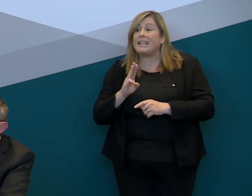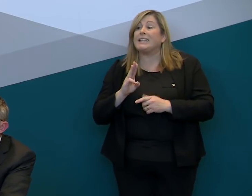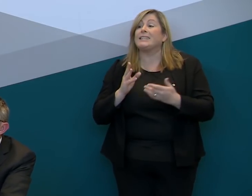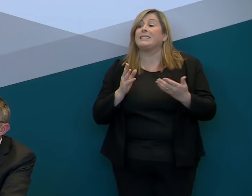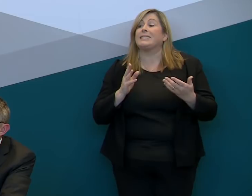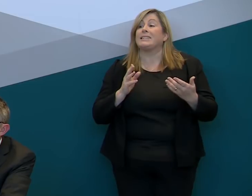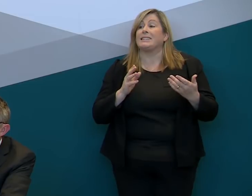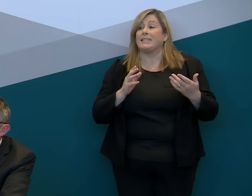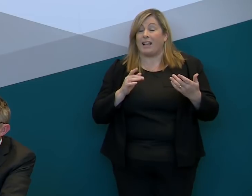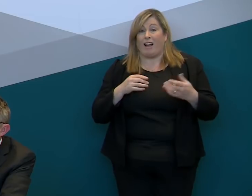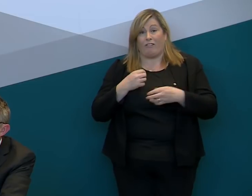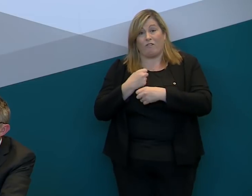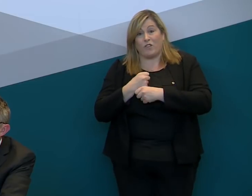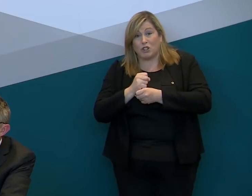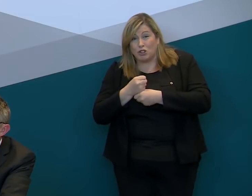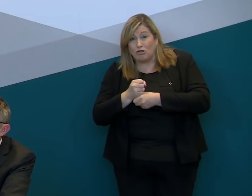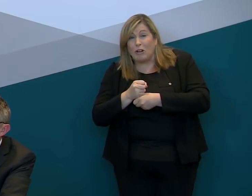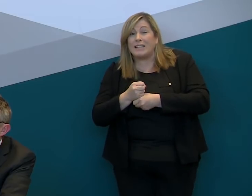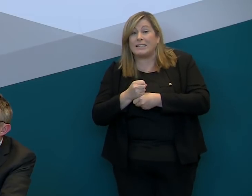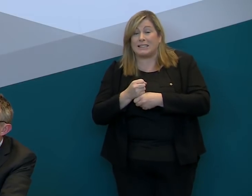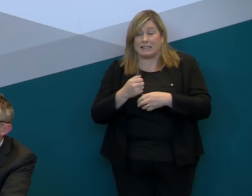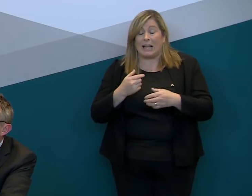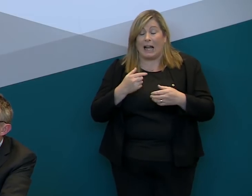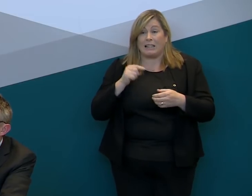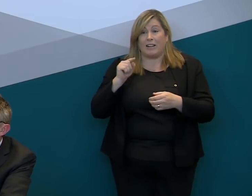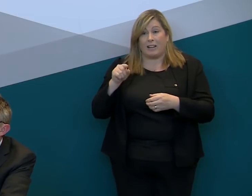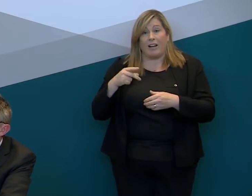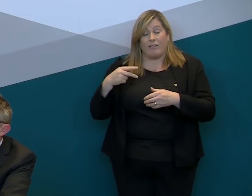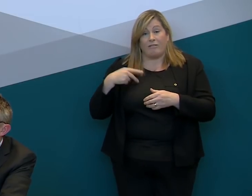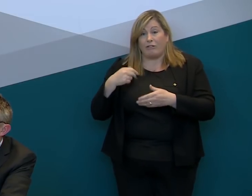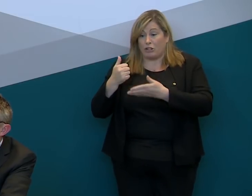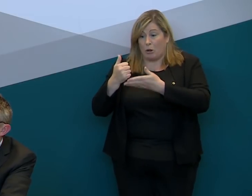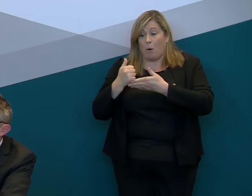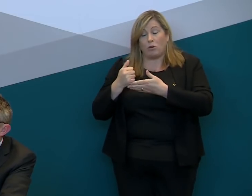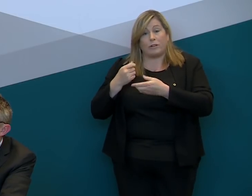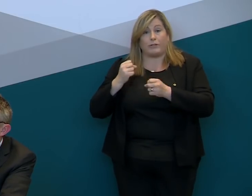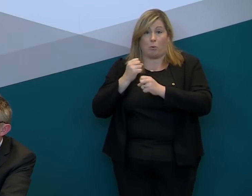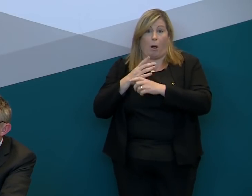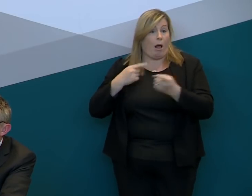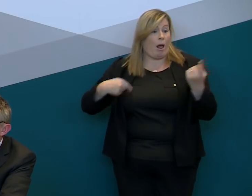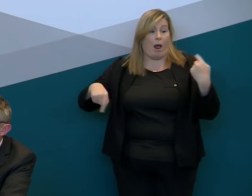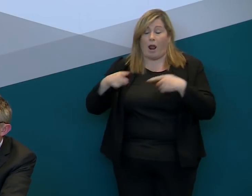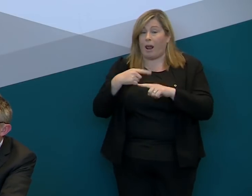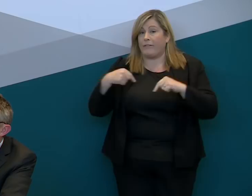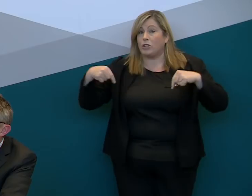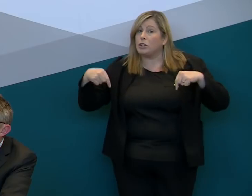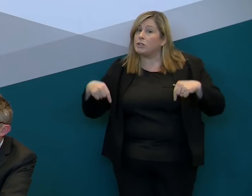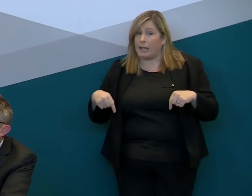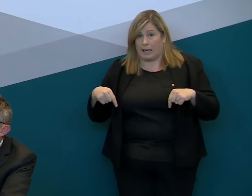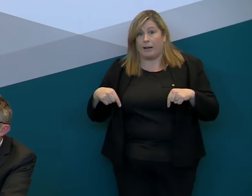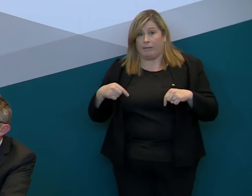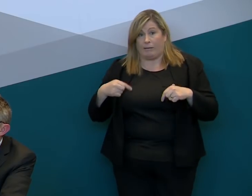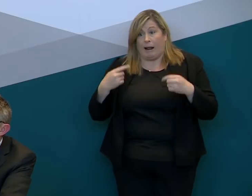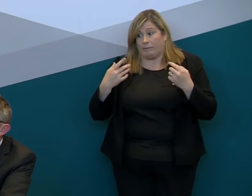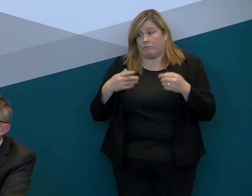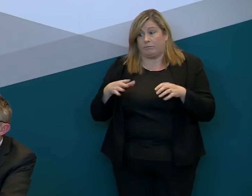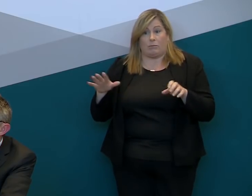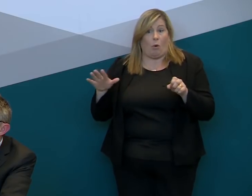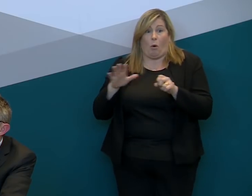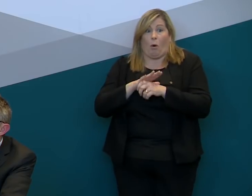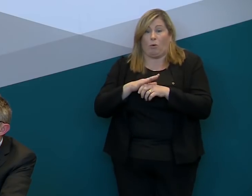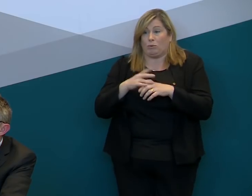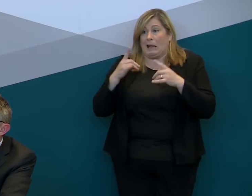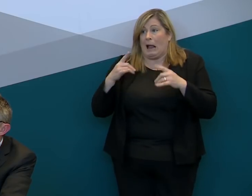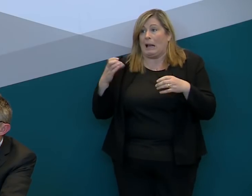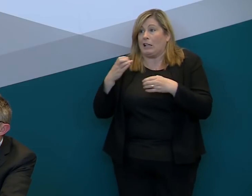are understandably frustrated, and they've been incredibly supportive to all of us here and as part of the wider healthcare team throughout what has